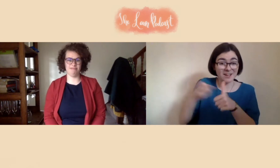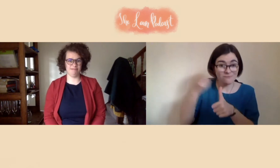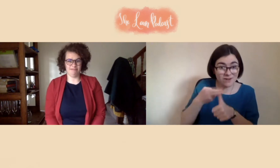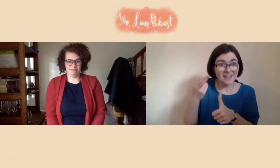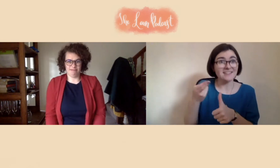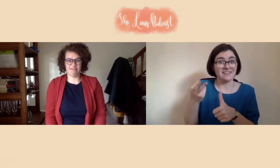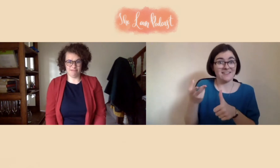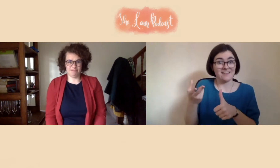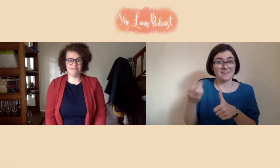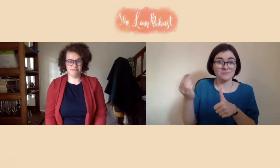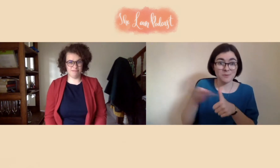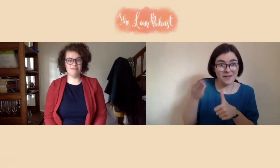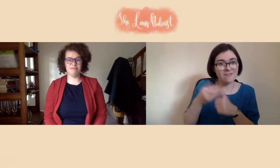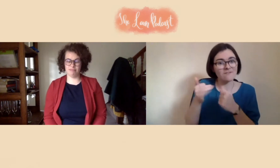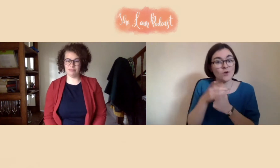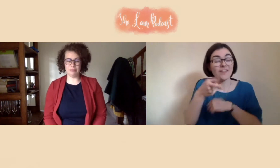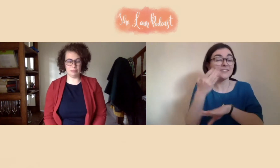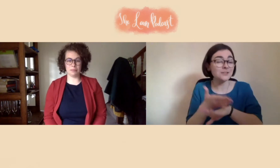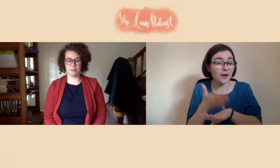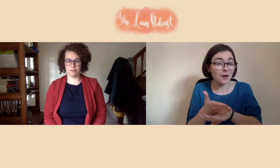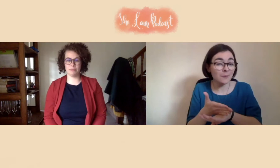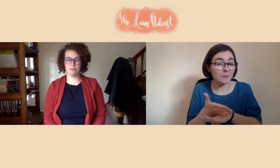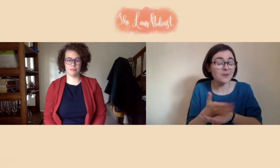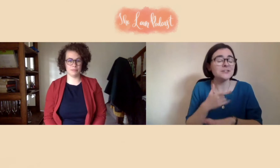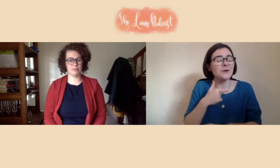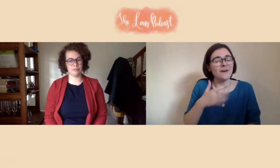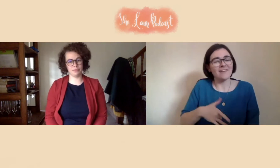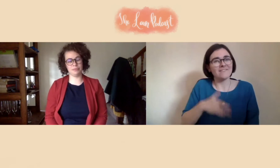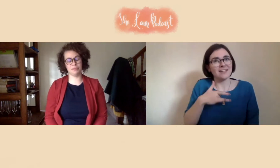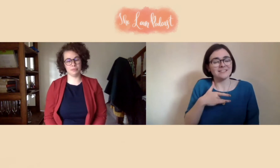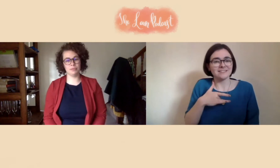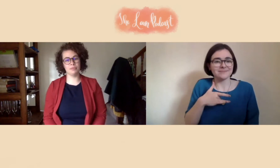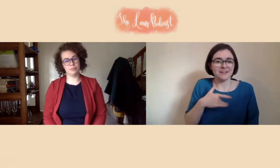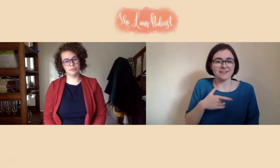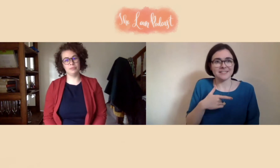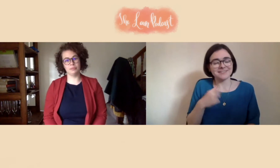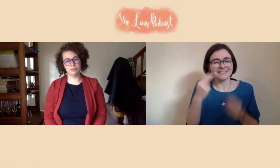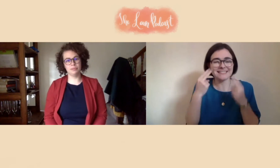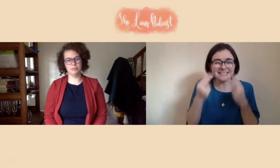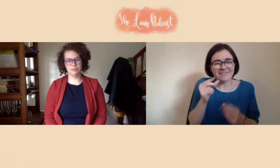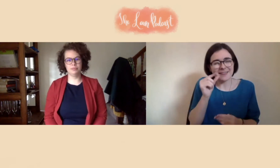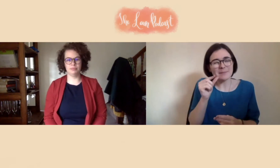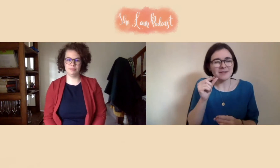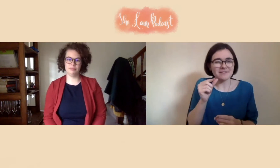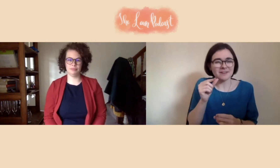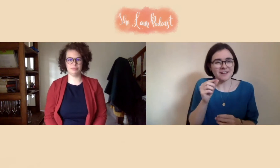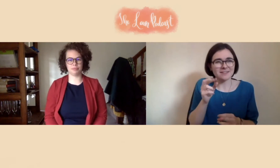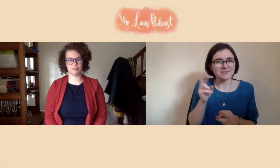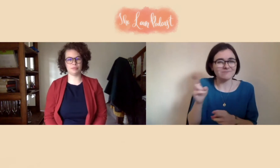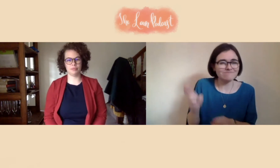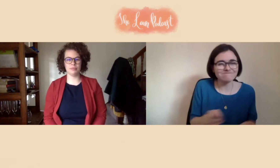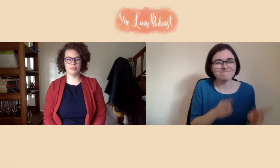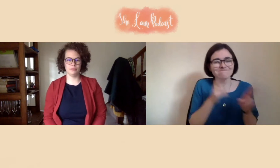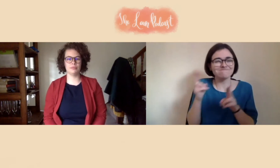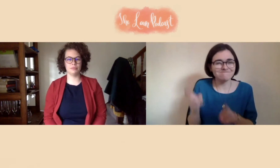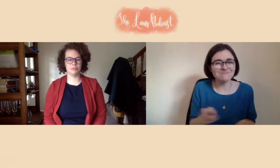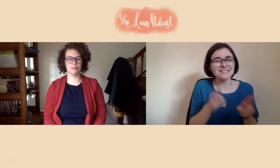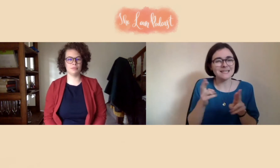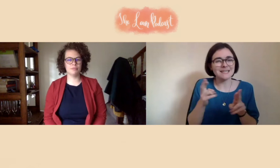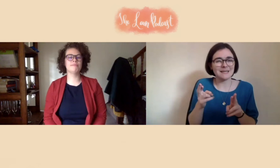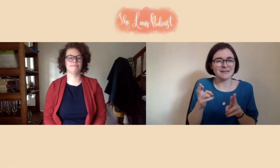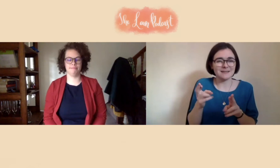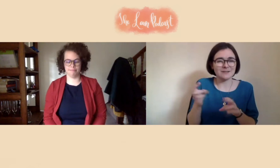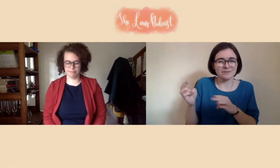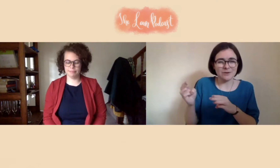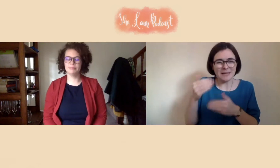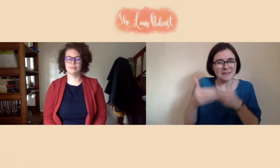to actually do the job. So I found I've had to kind of make sure I have, a little routine rather than